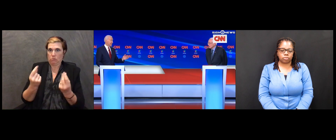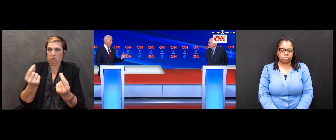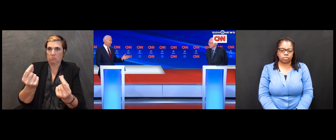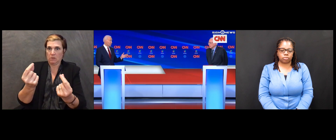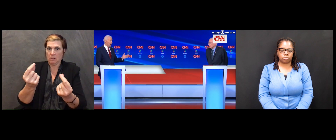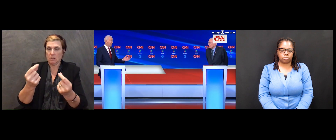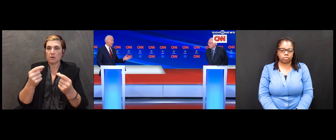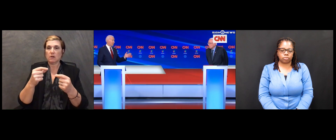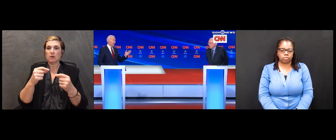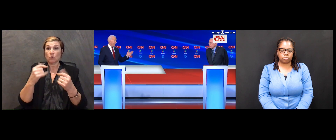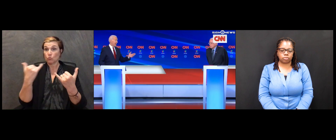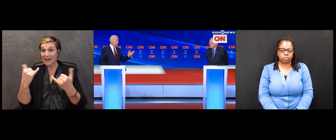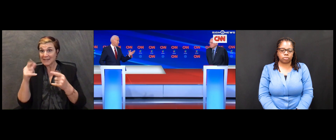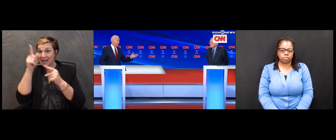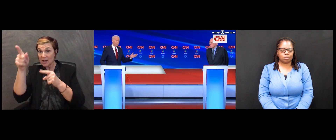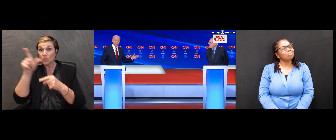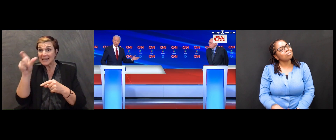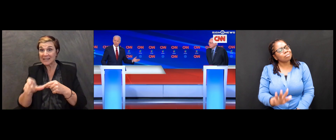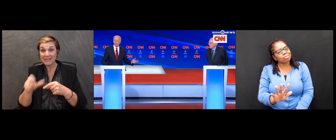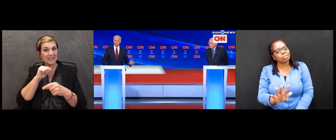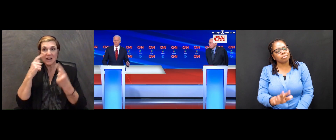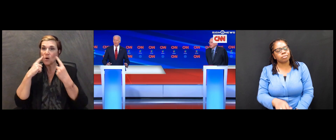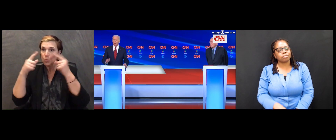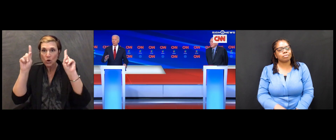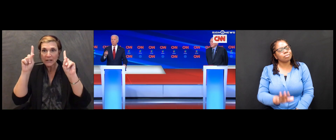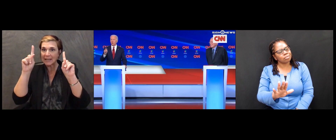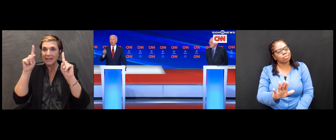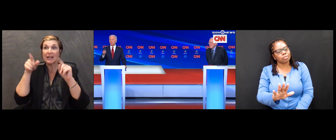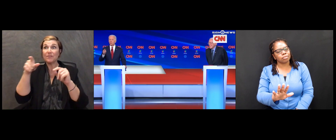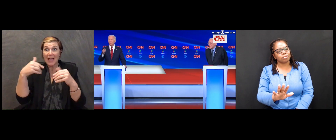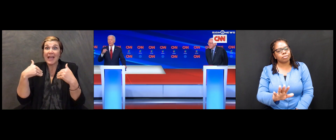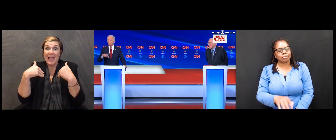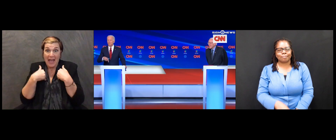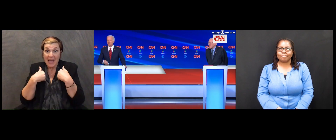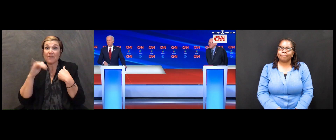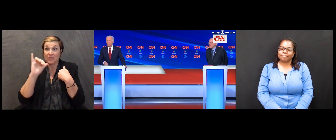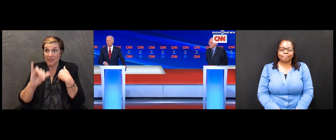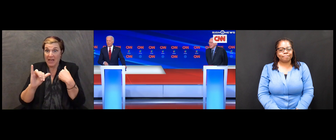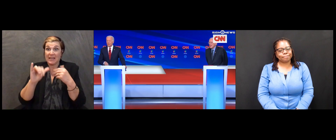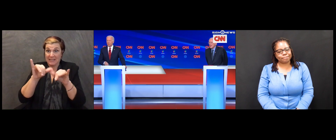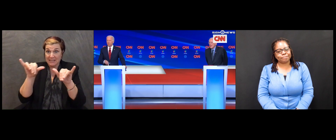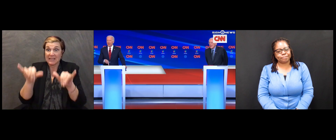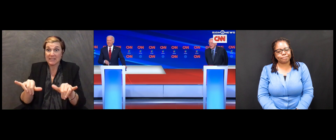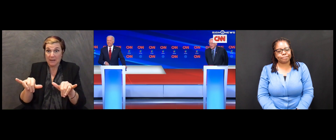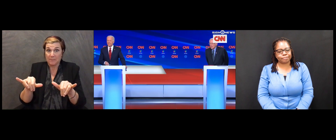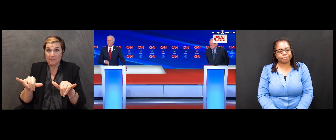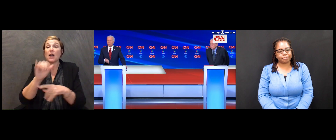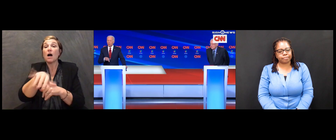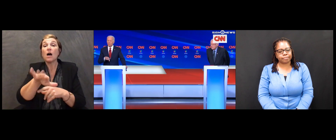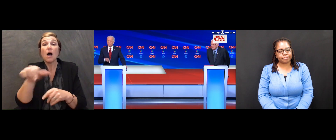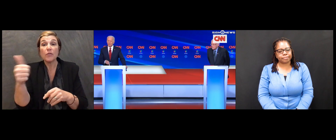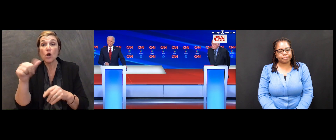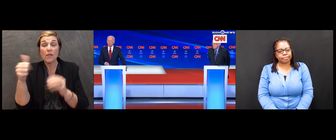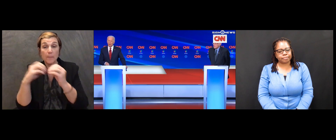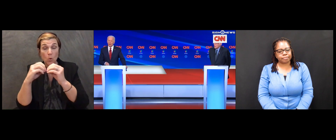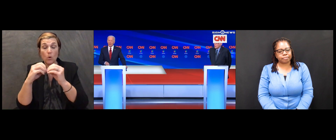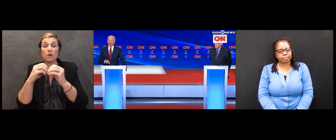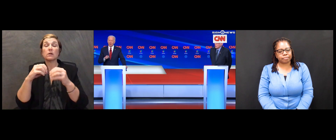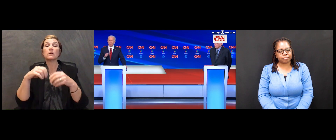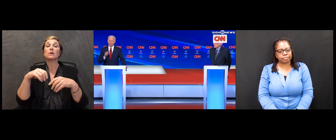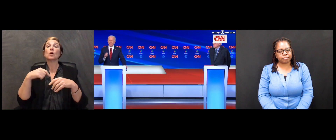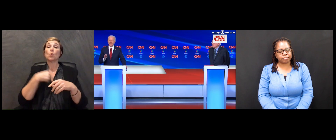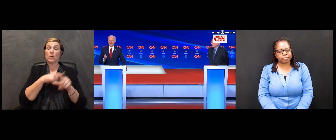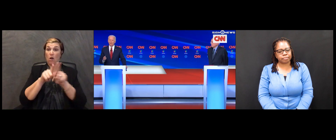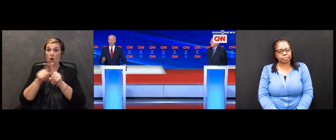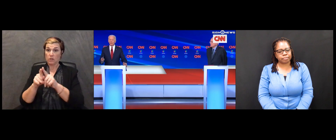working in Italy right now, and they have a single-payer system. Now, with regard to what else I would do, the fact is that we're in a position where